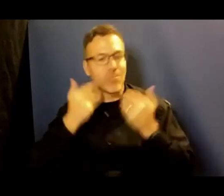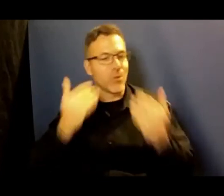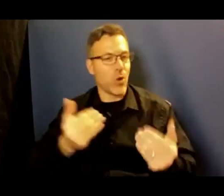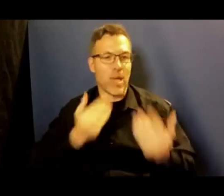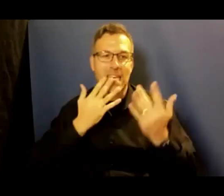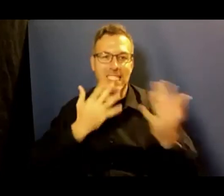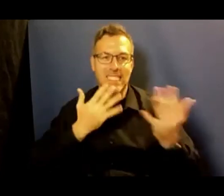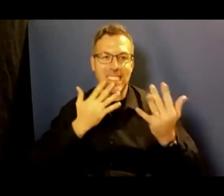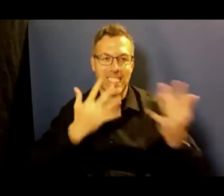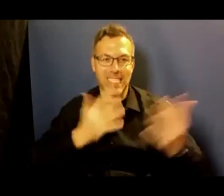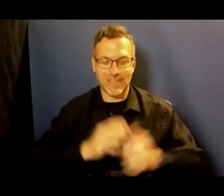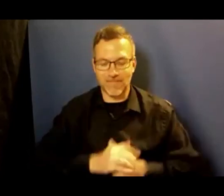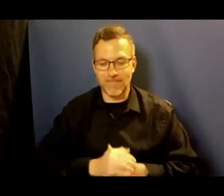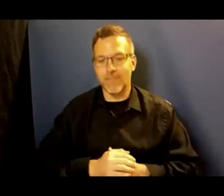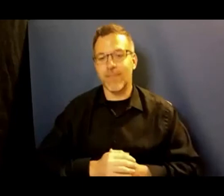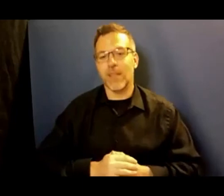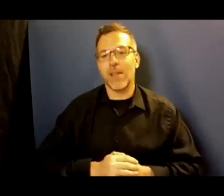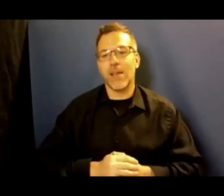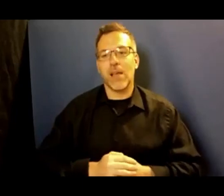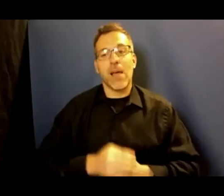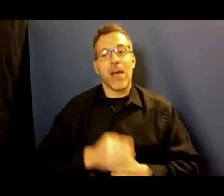So I think the